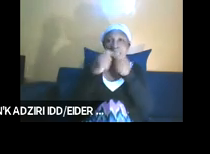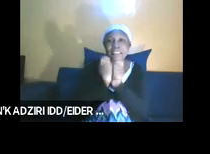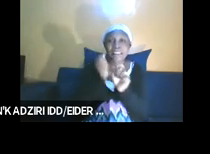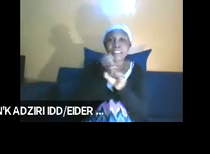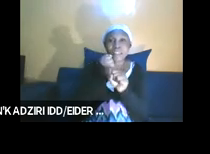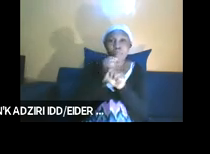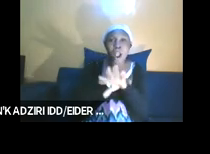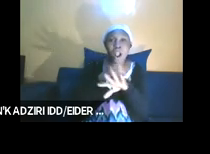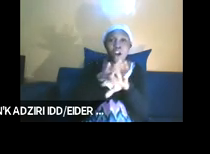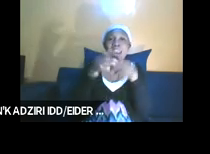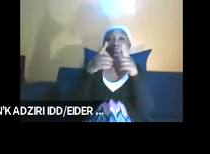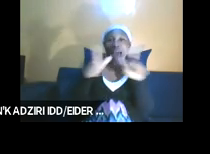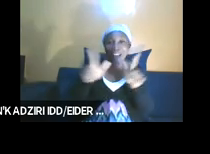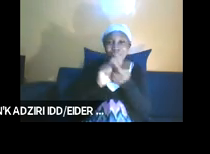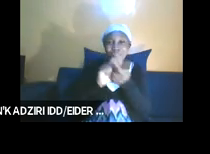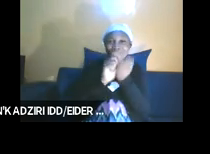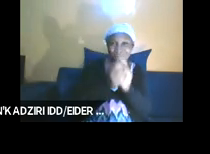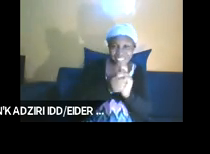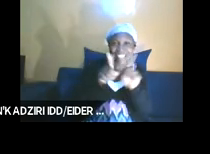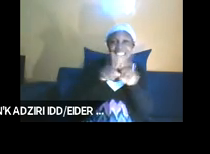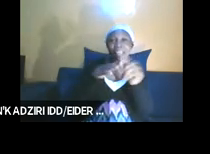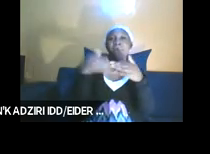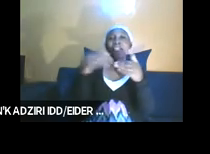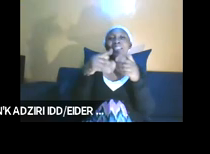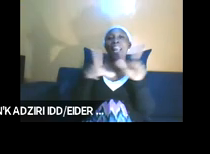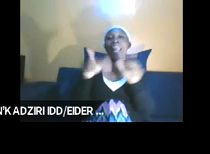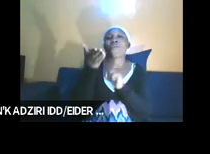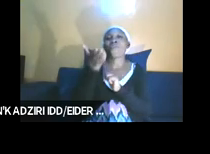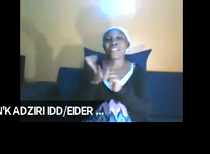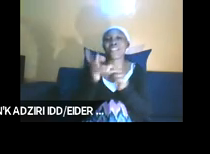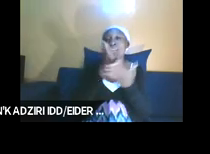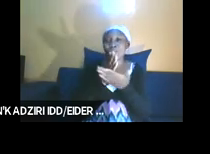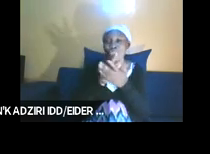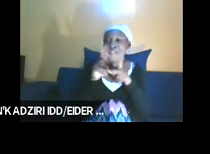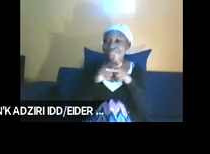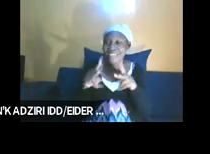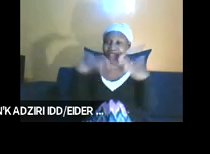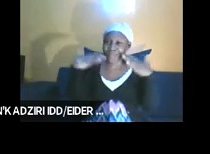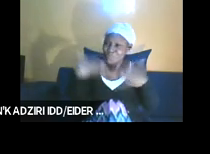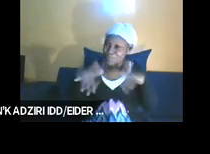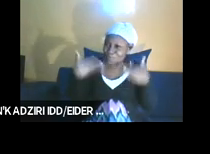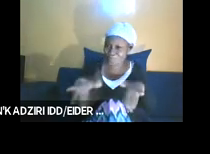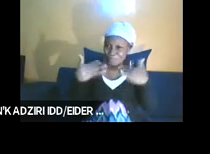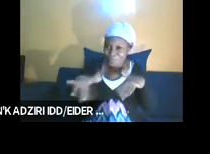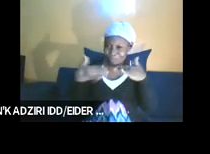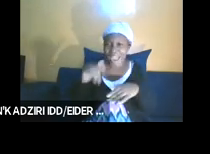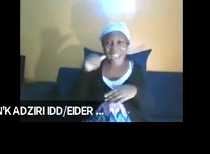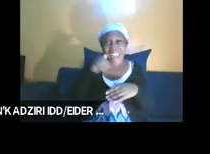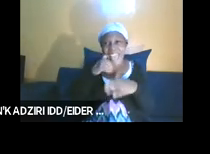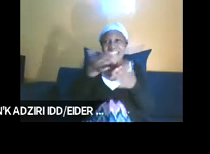translation. And we have sign language. I think this has been one of the richness of this space in terms